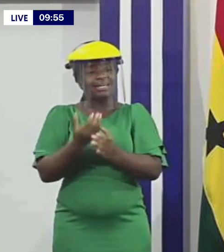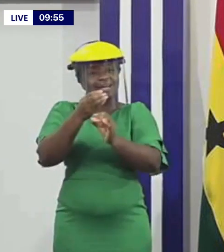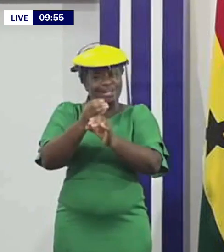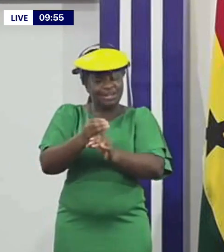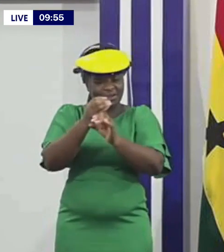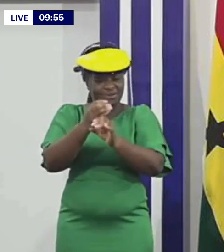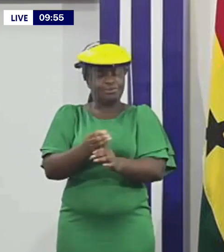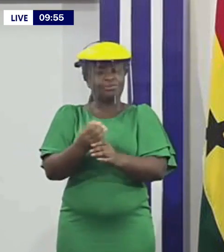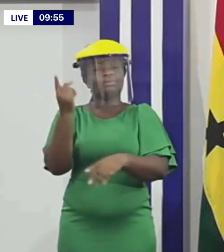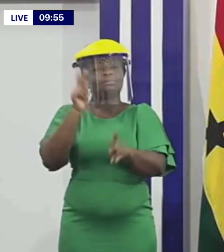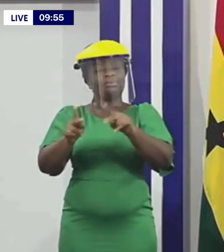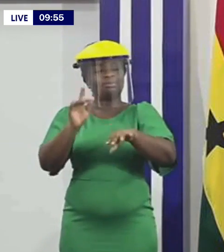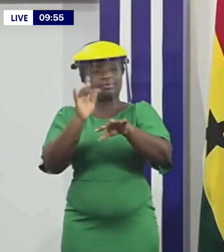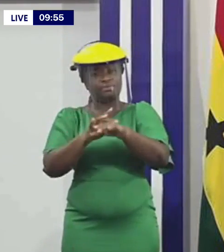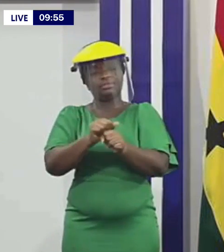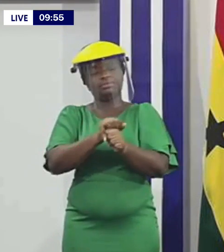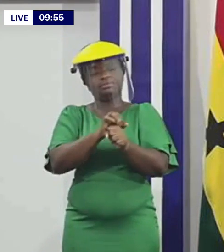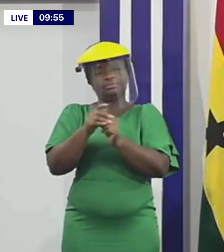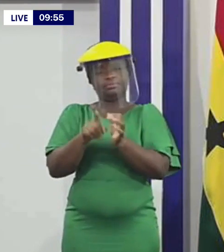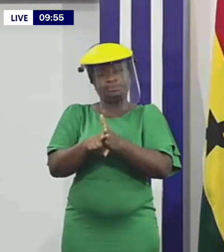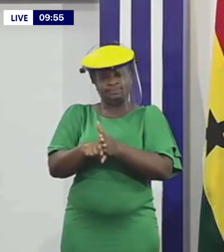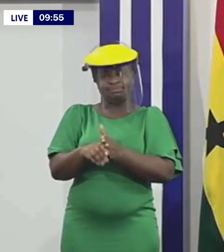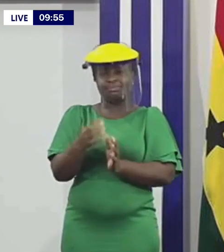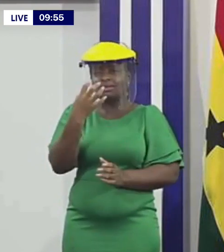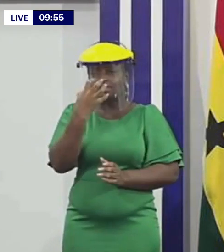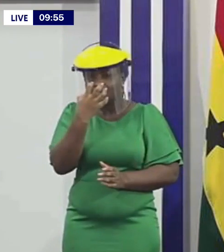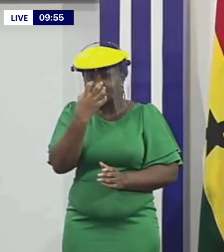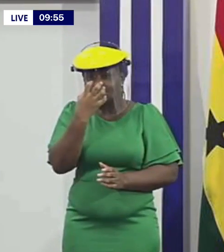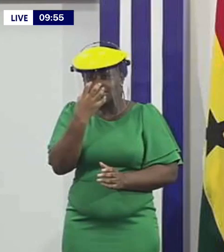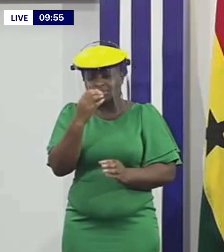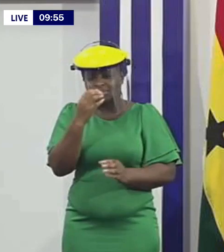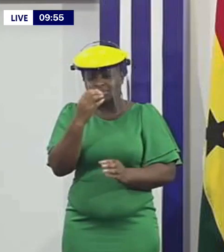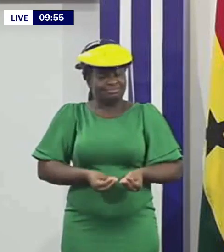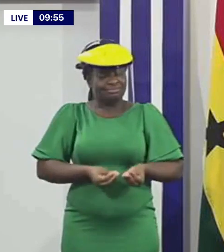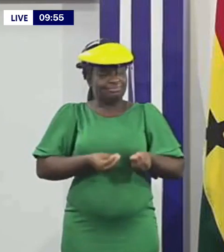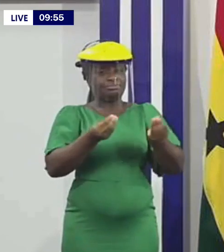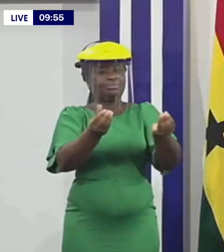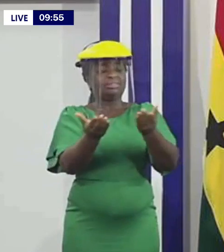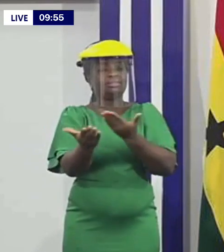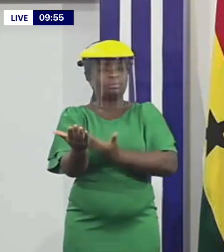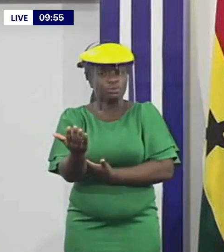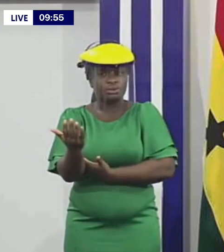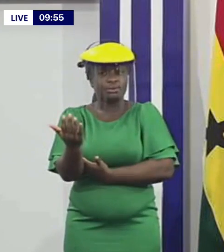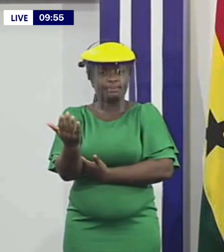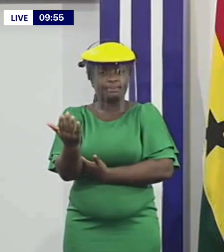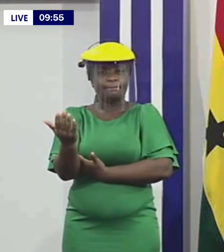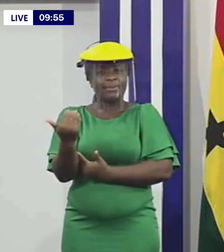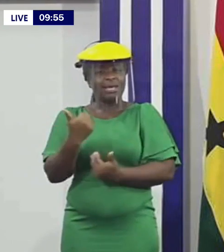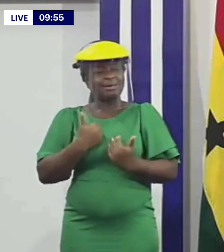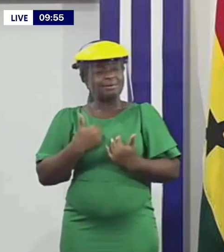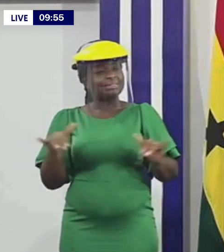the pandemic in this country. The ventilators being donated this morning have the